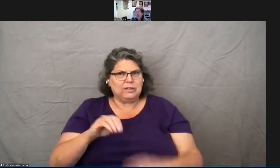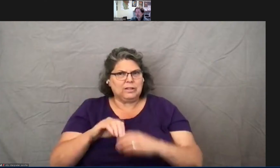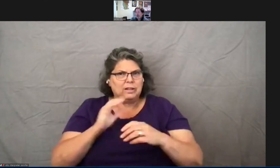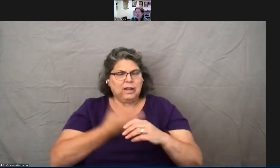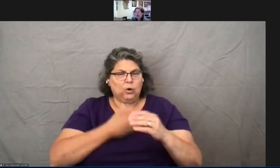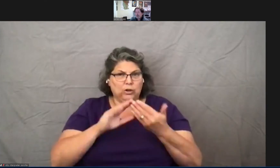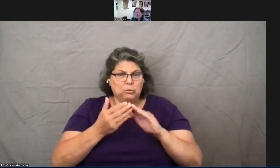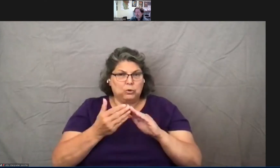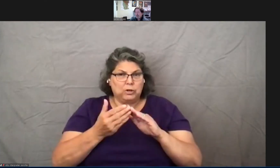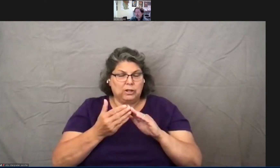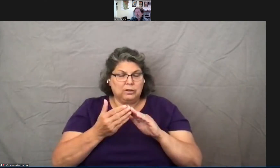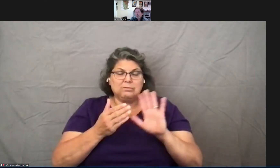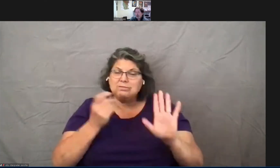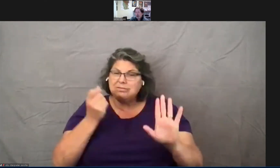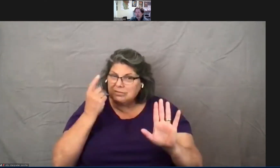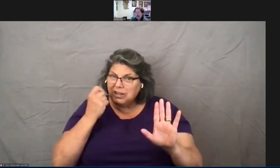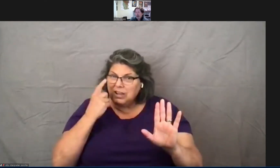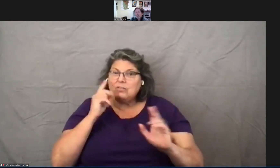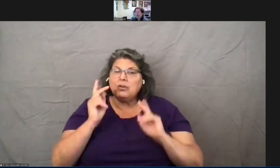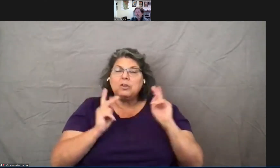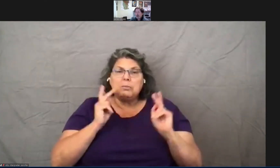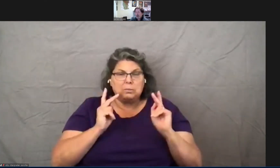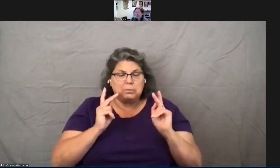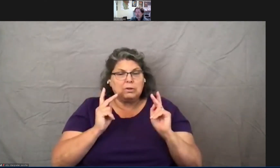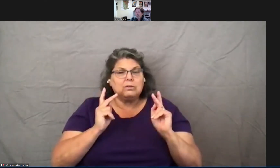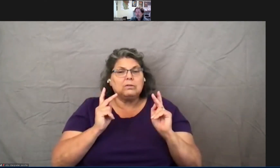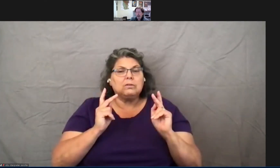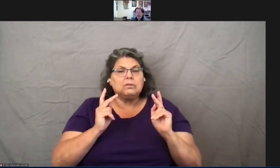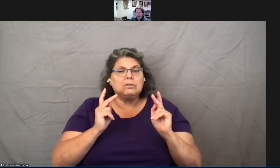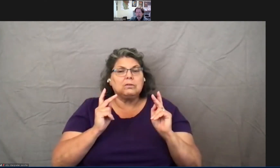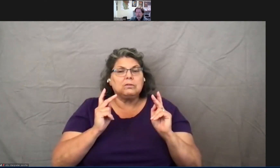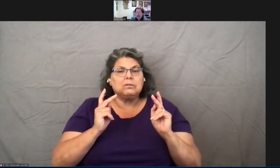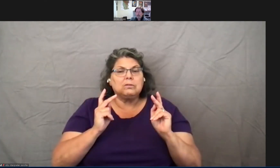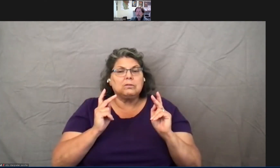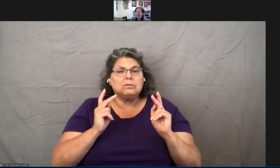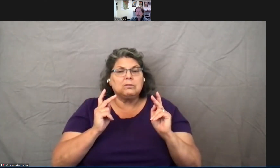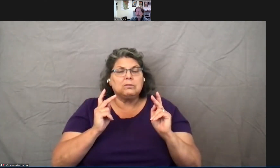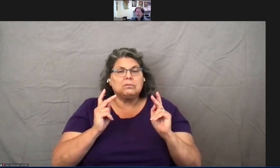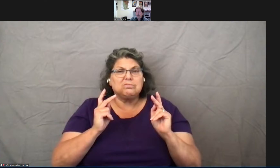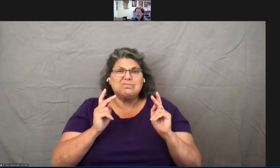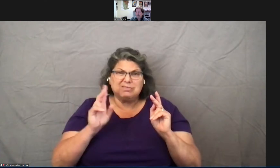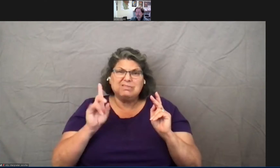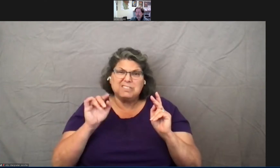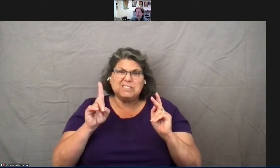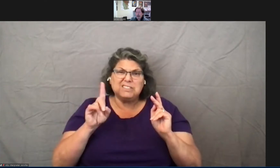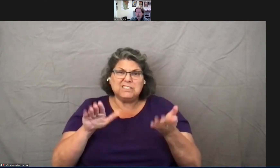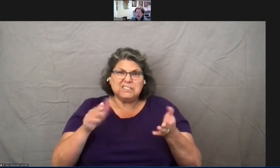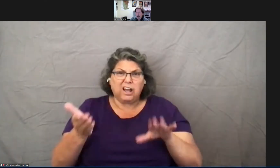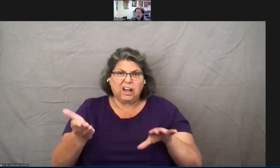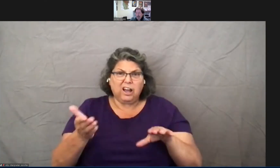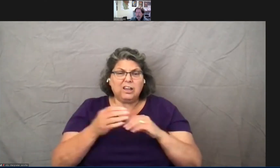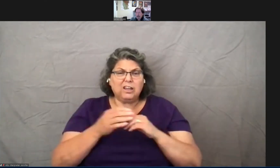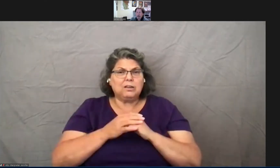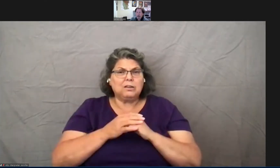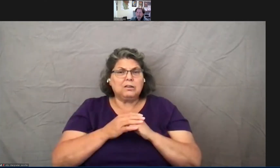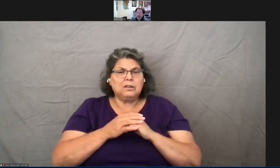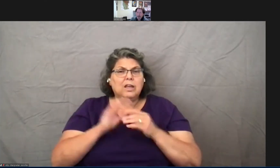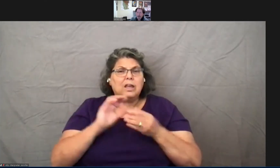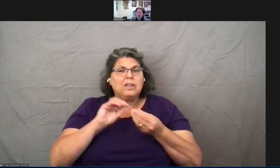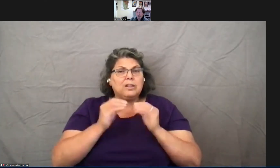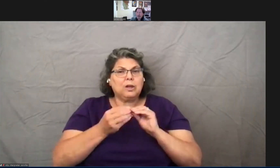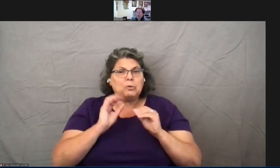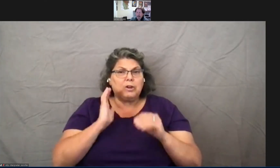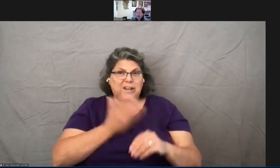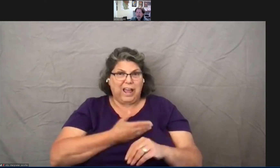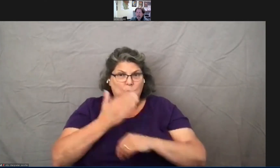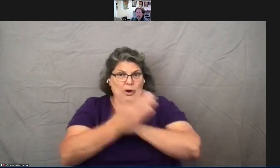that for those people who have died, the number in our county who have died,